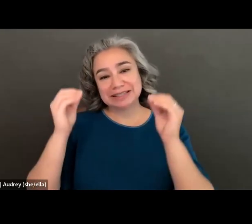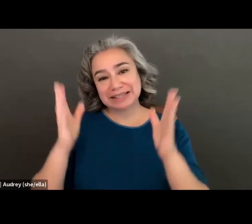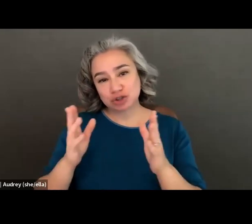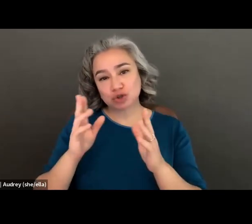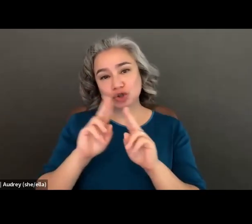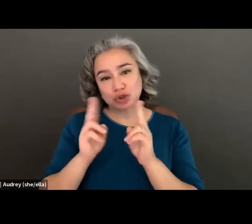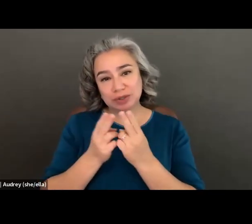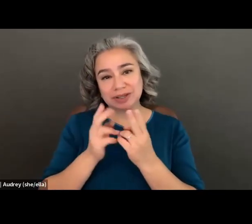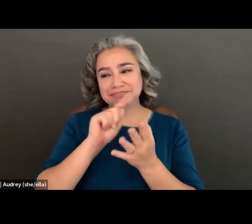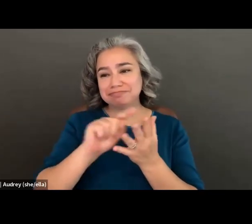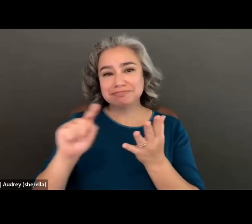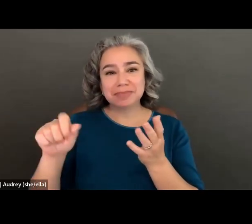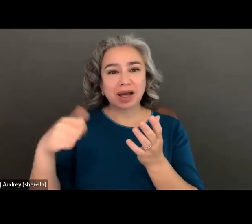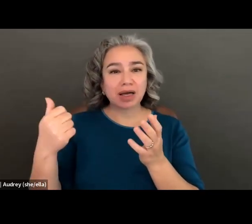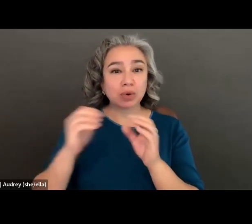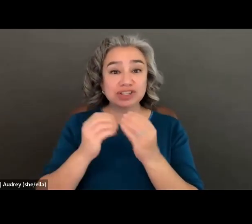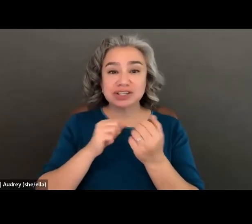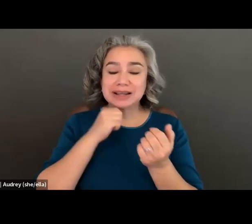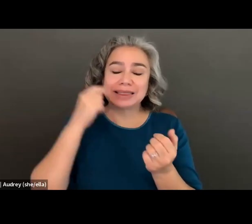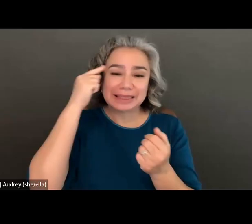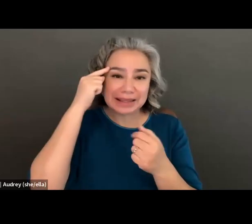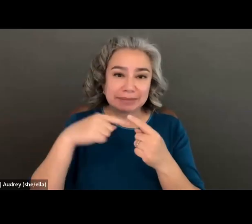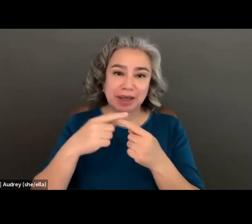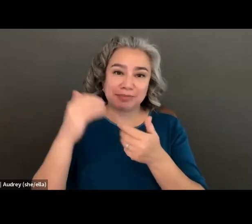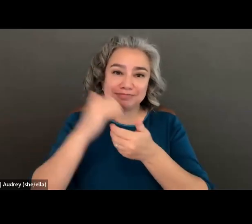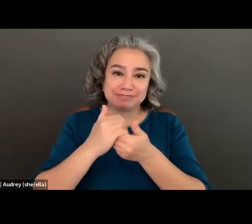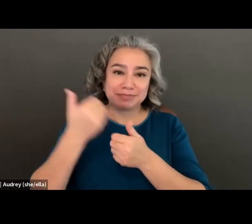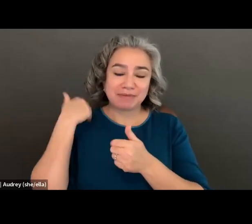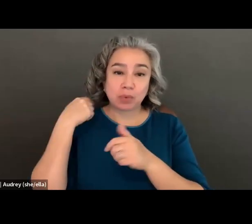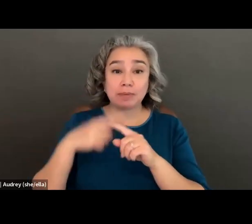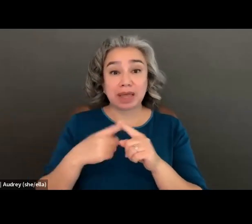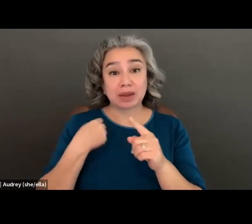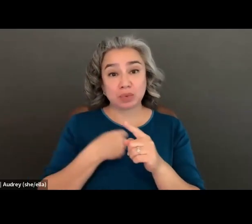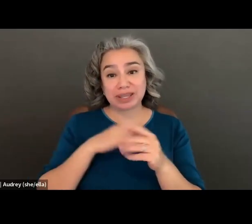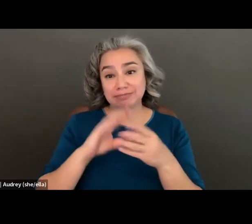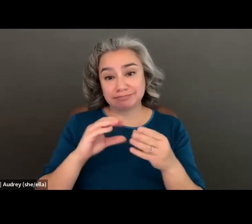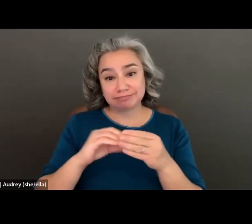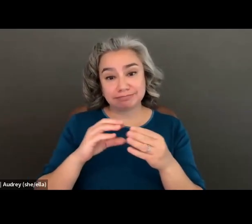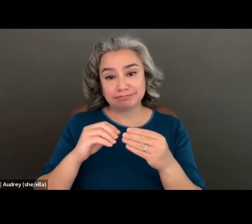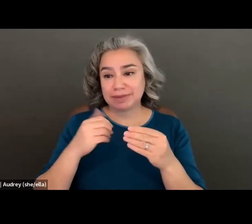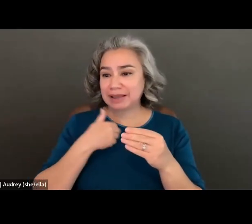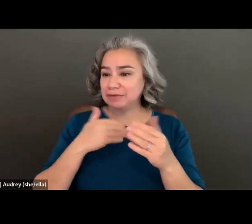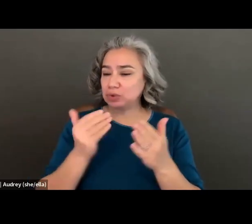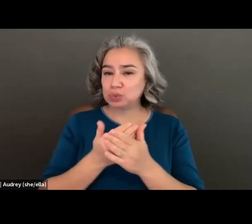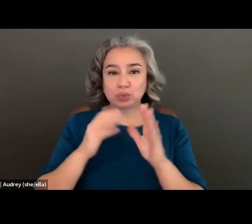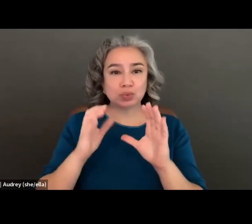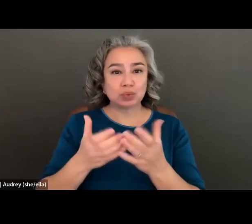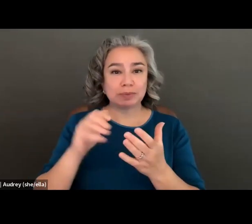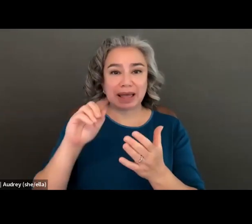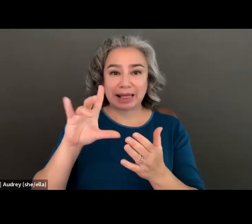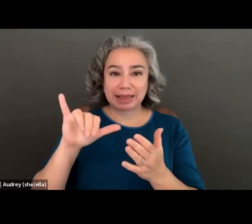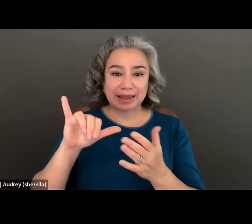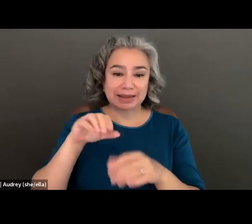all these organizations that we didn't think to partner up with prior to, but just telling our story got a whole new group of allies